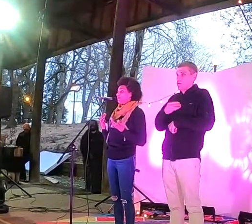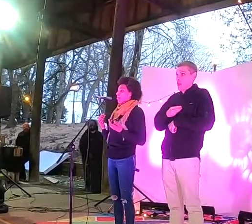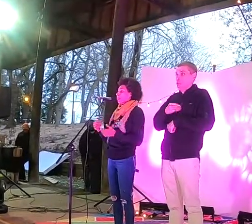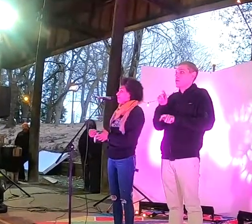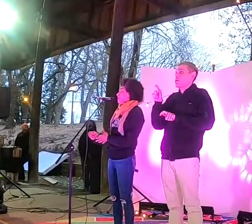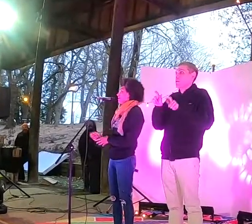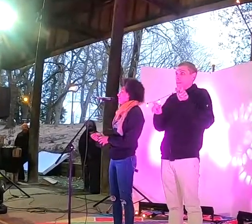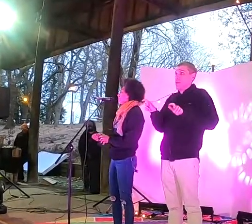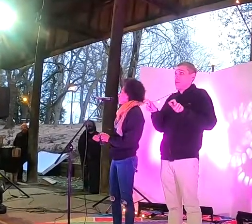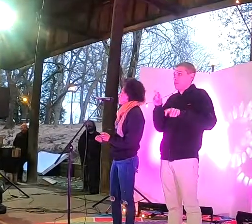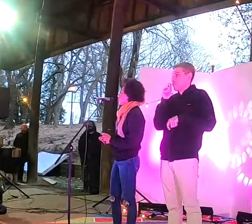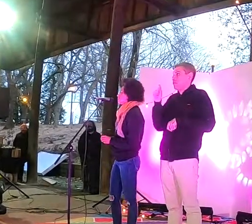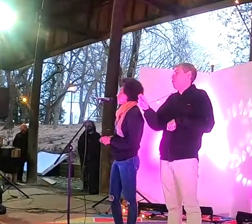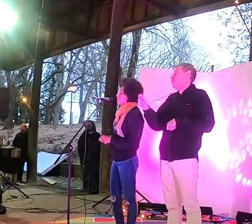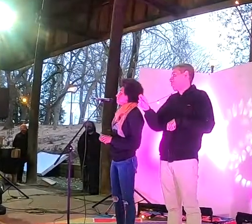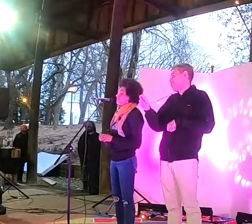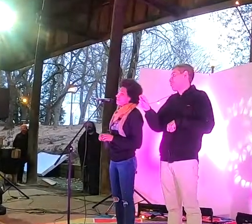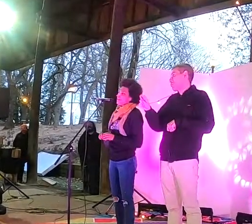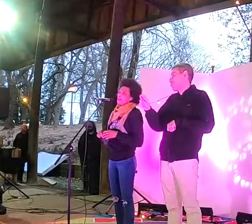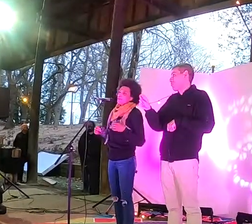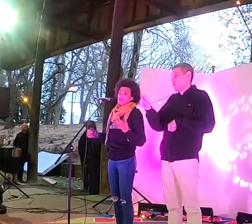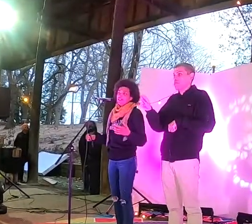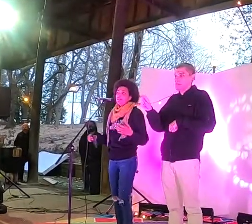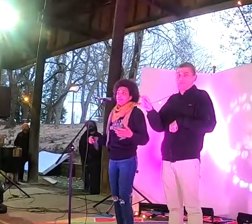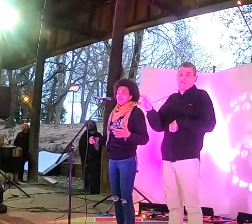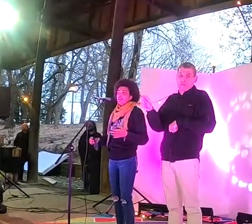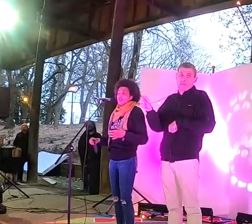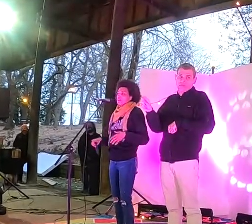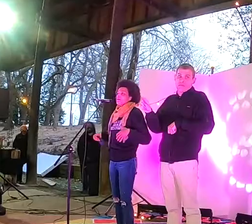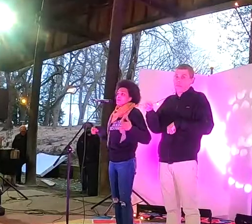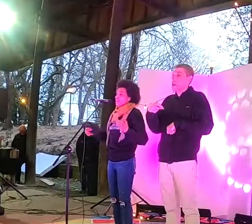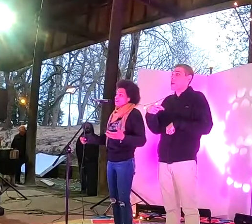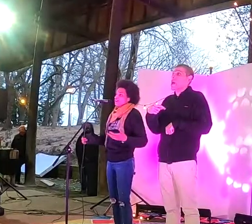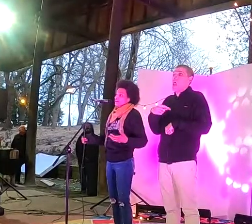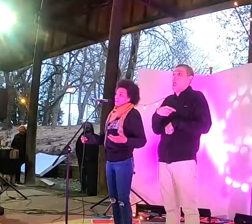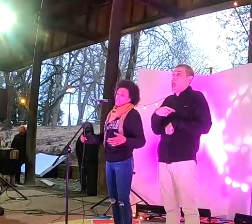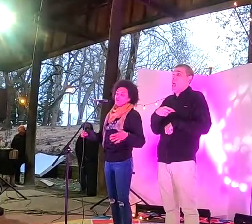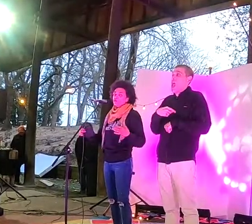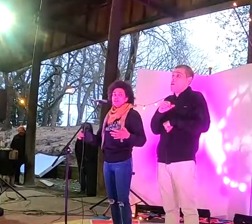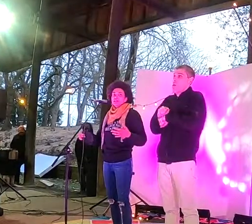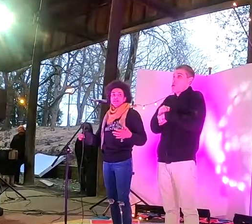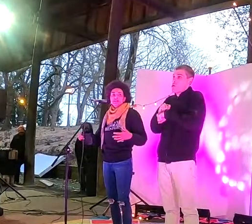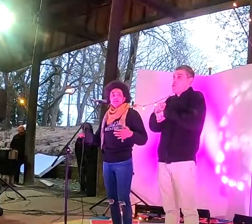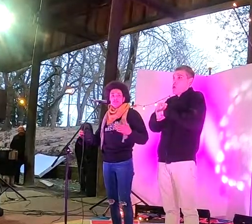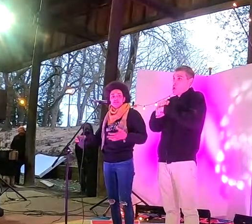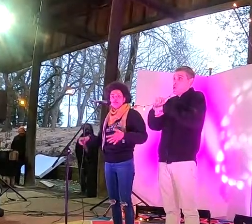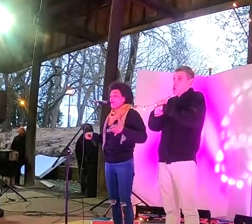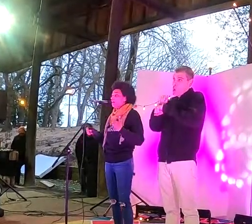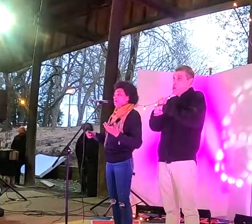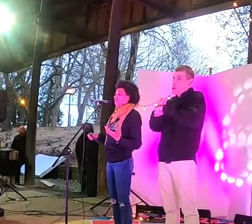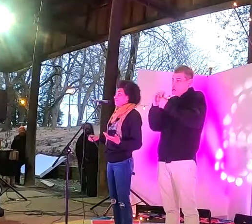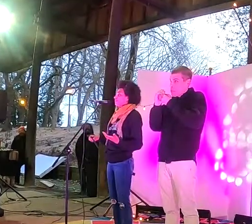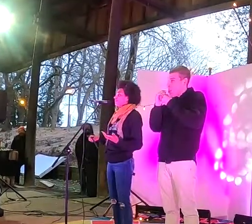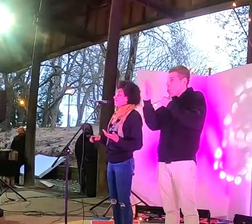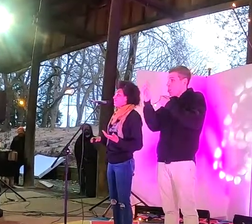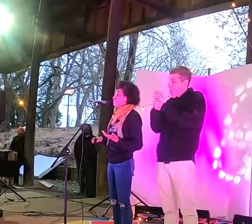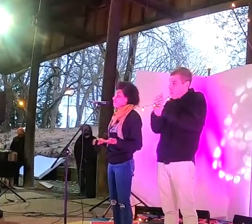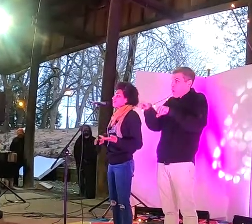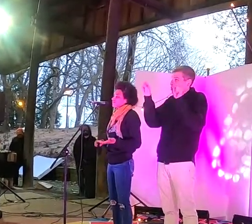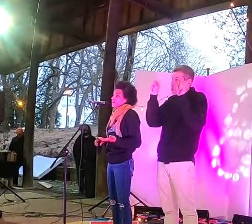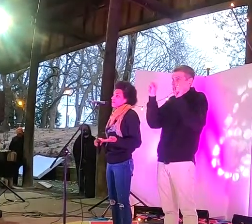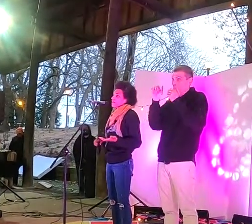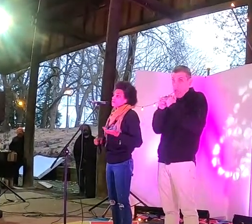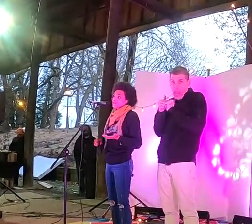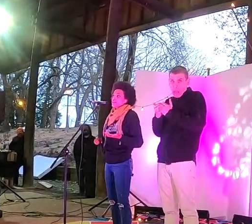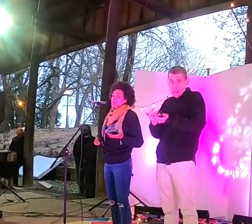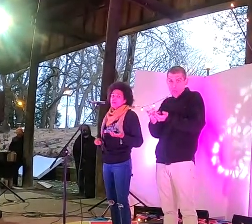people. And I would not be bringing liberation wouldn't work to all of you if it